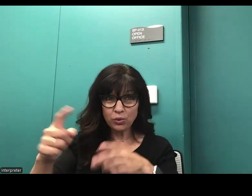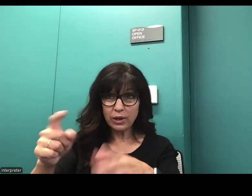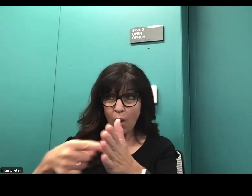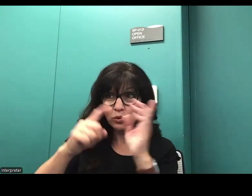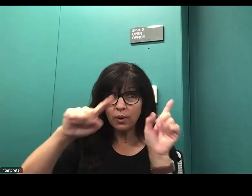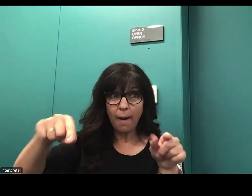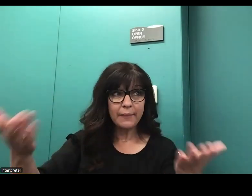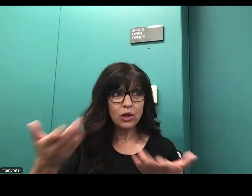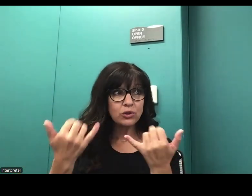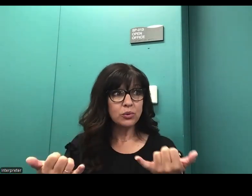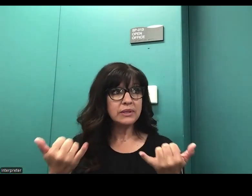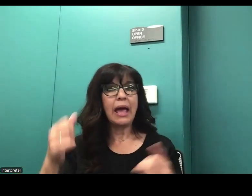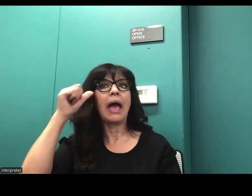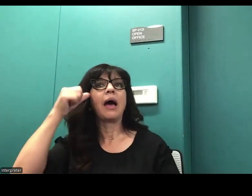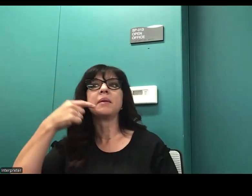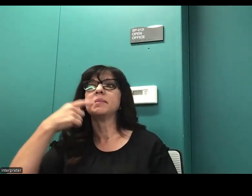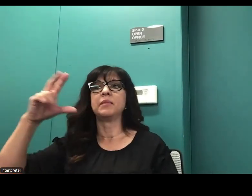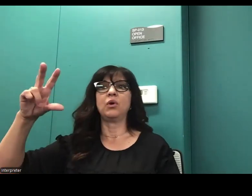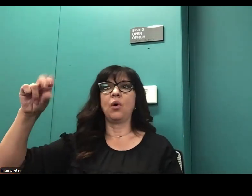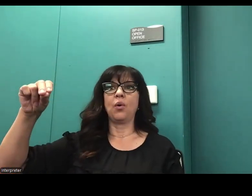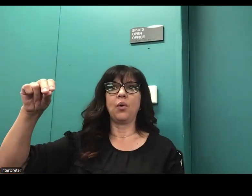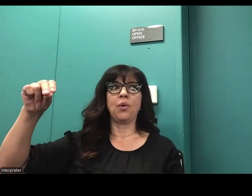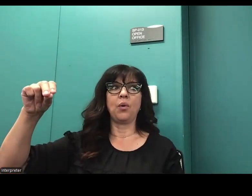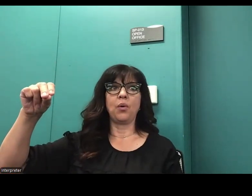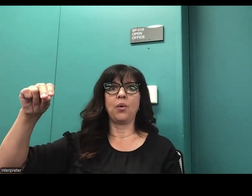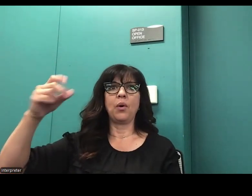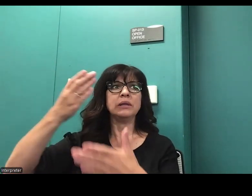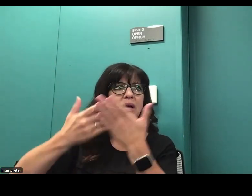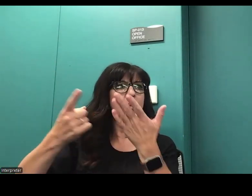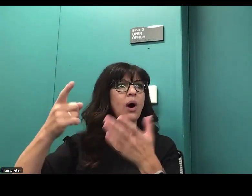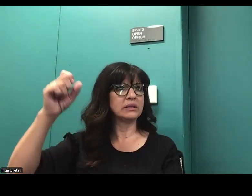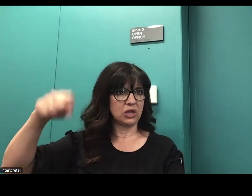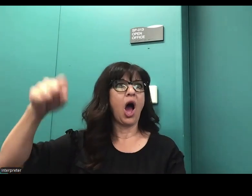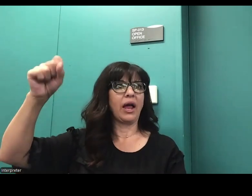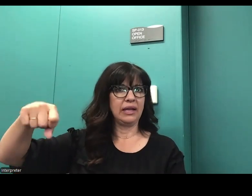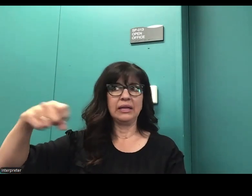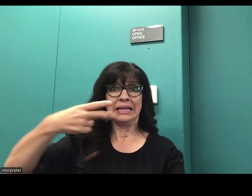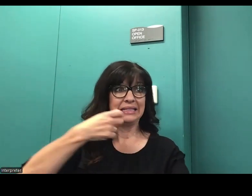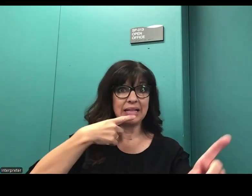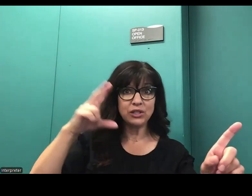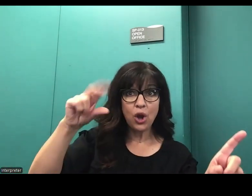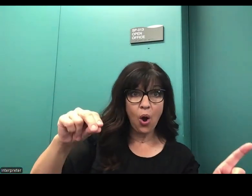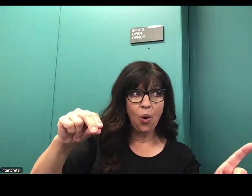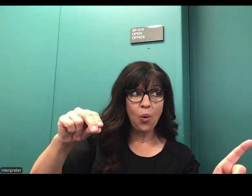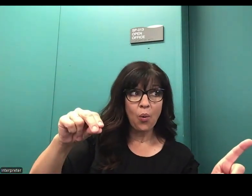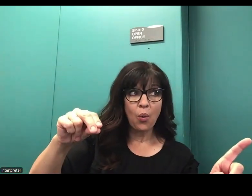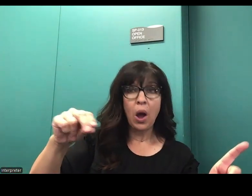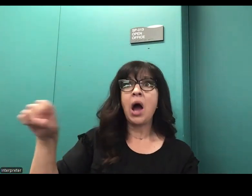today? No. Oh, somebody's nodding. He's saying no.